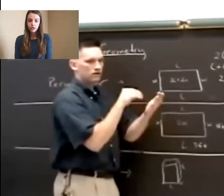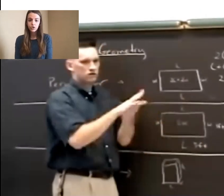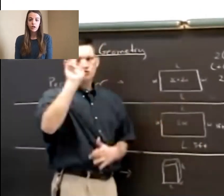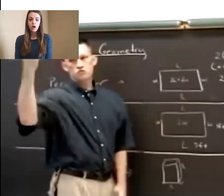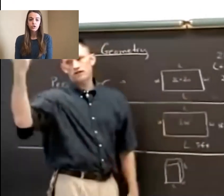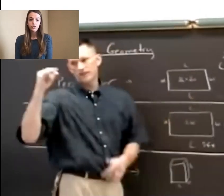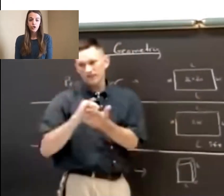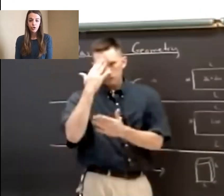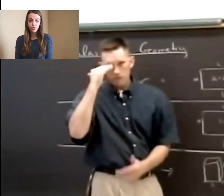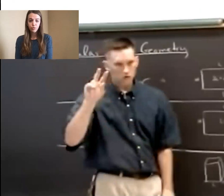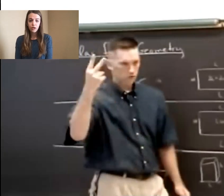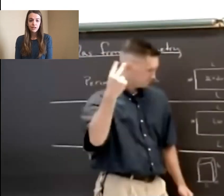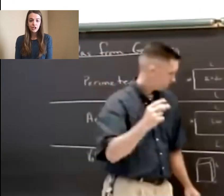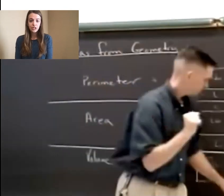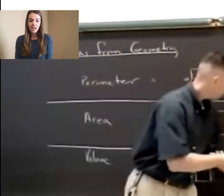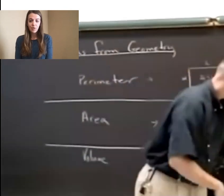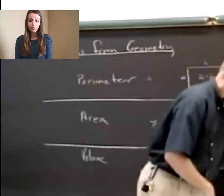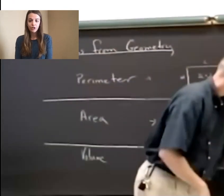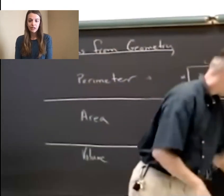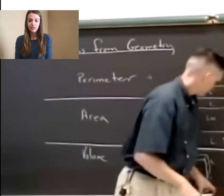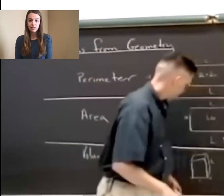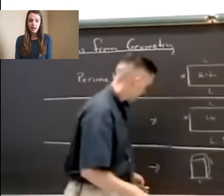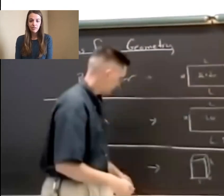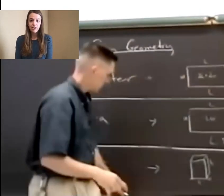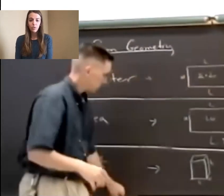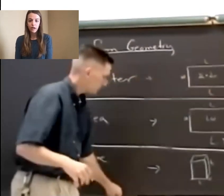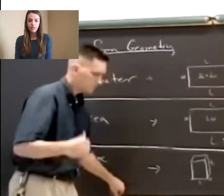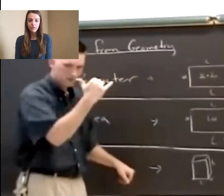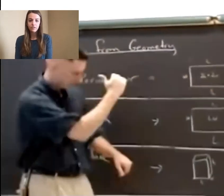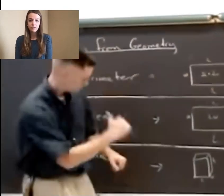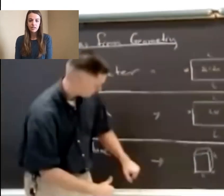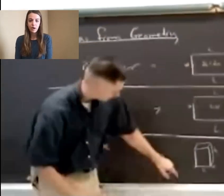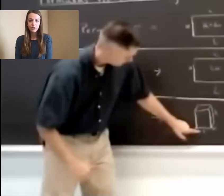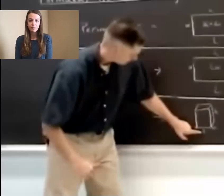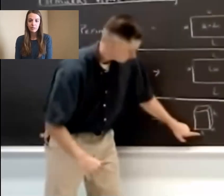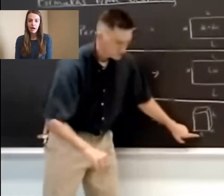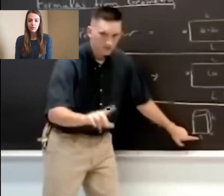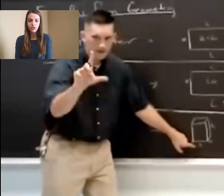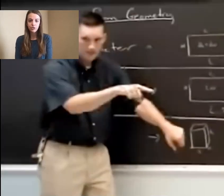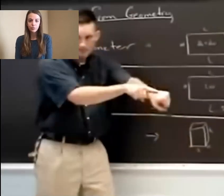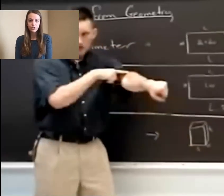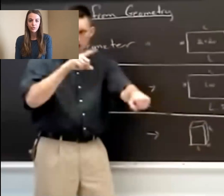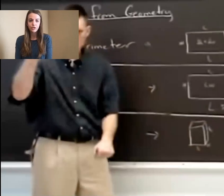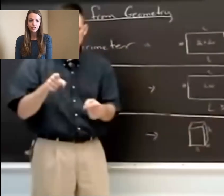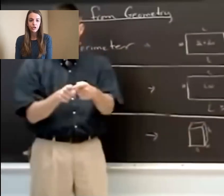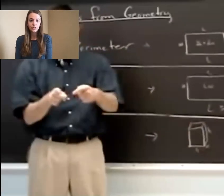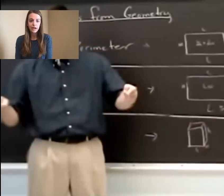So there are 2 of each side that we're putting in, the length and the width. So that's why we're going to put the power of 2. We're measuring 2